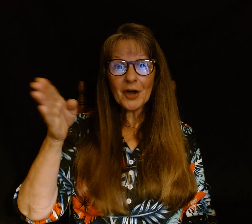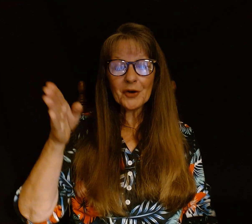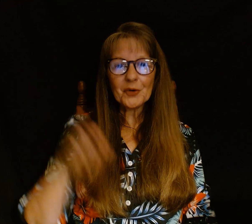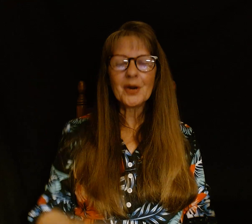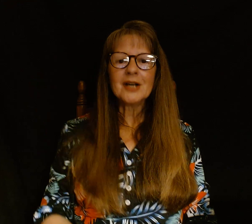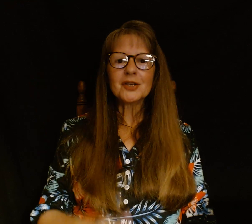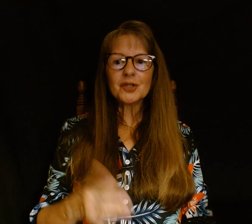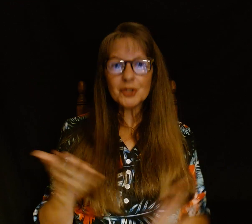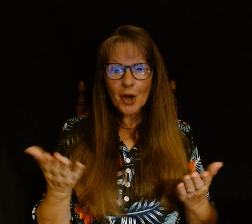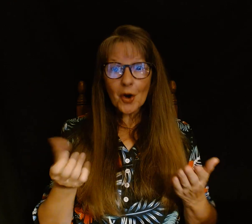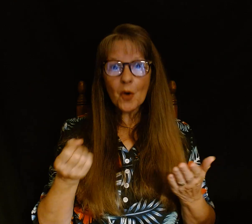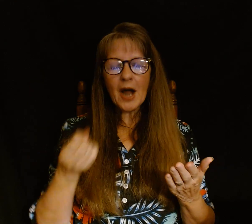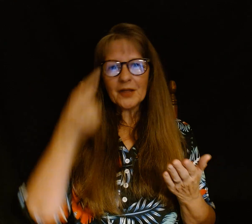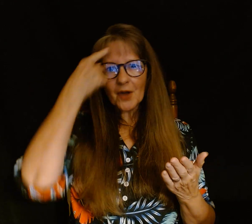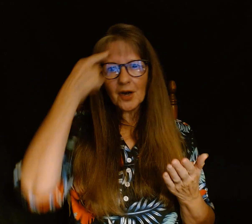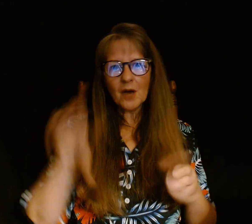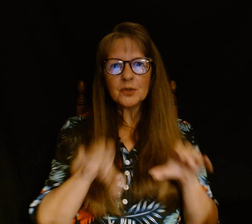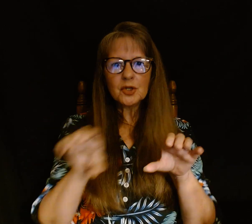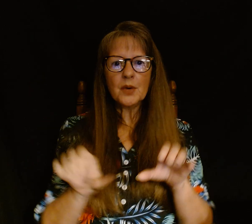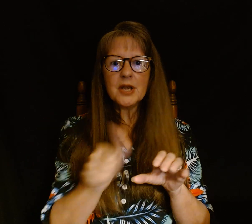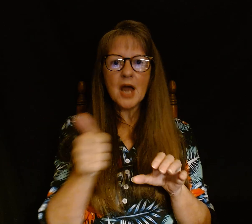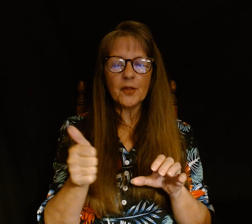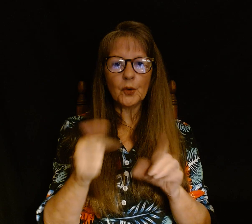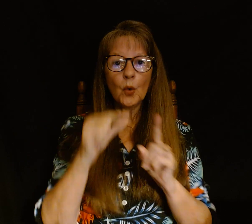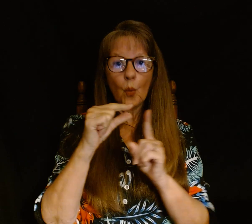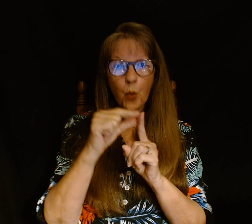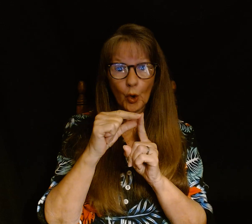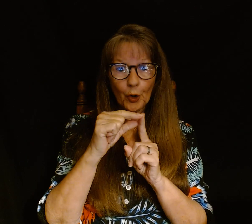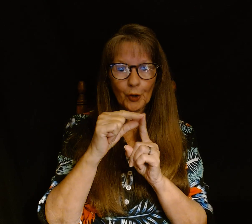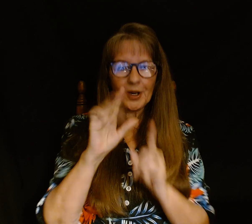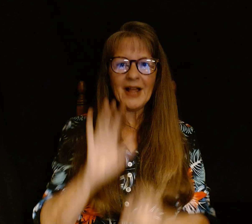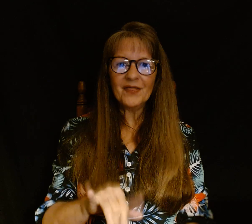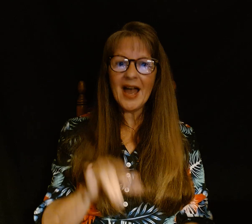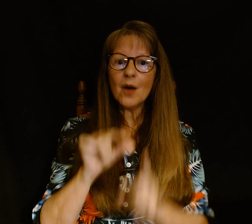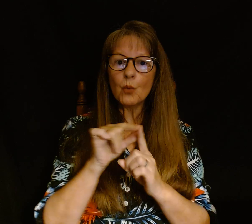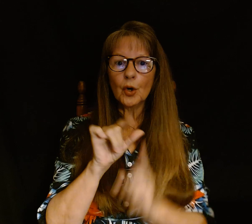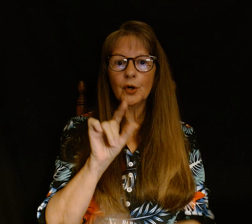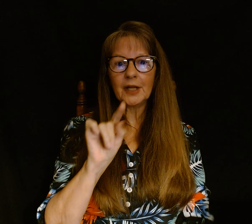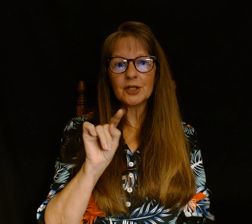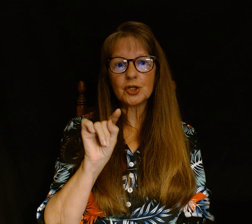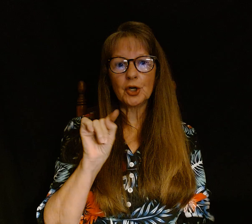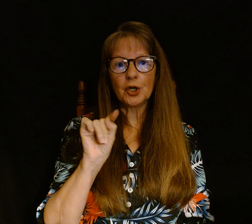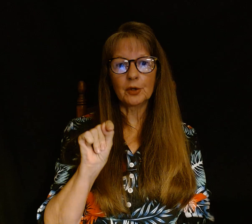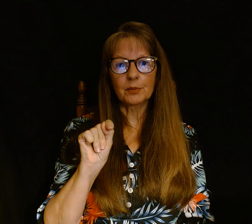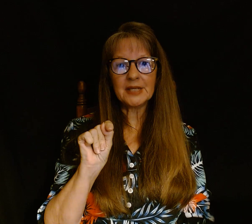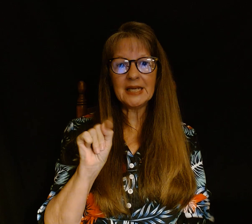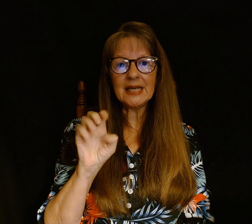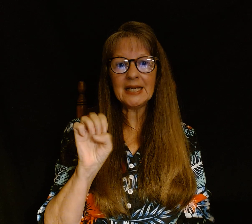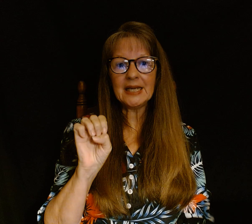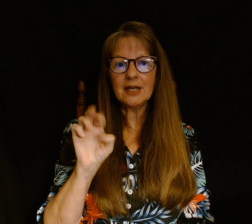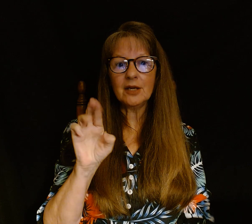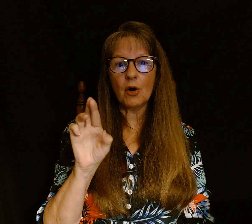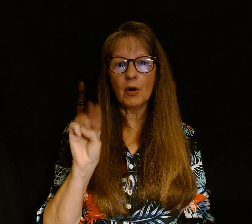Hello. So I thought I would do another word, and that word is term.